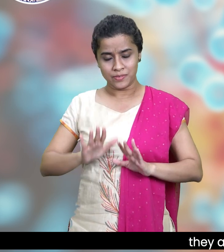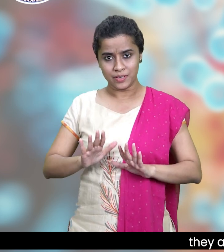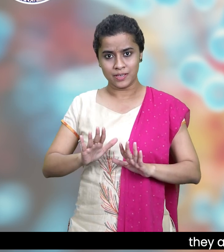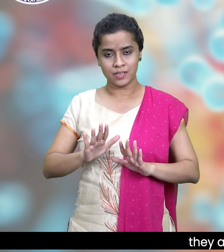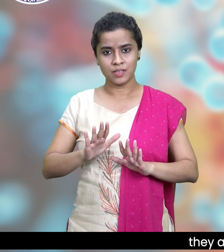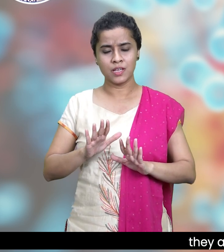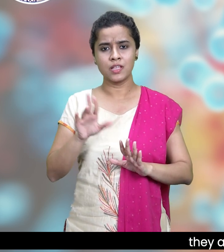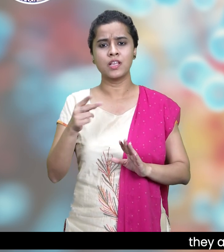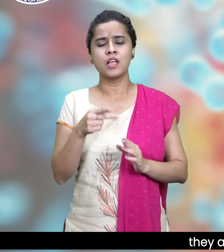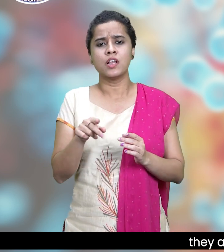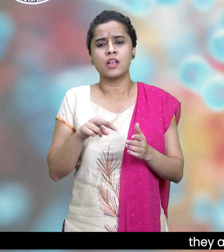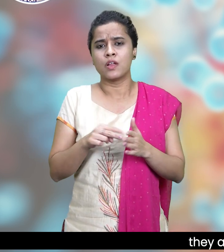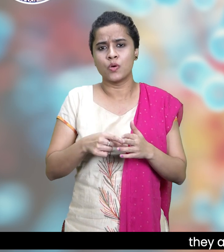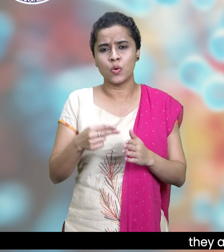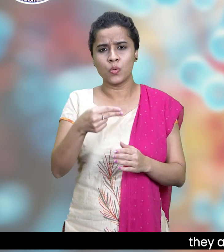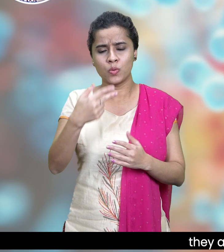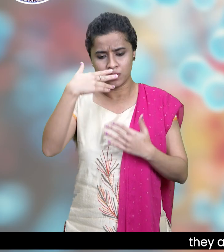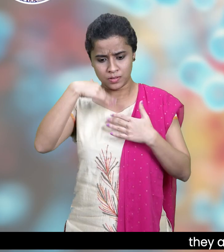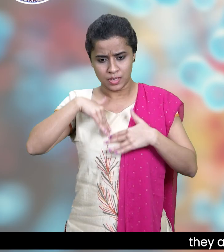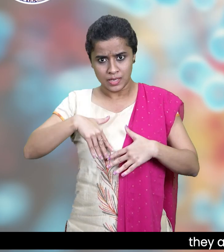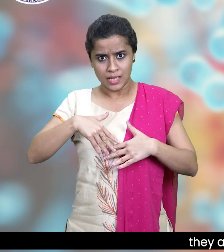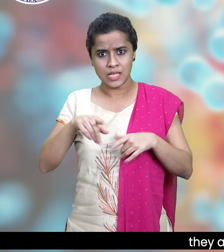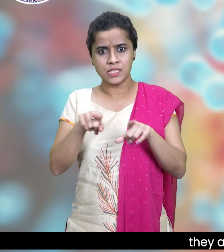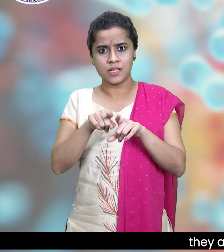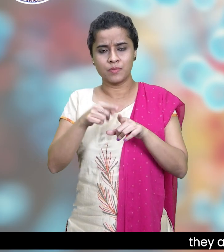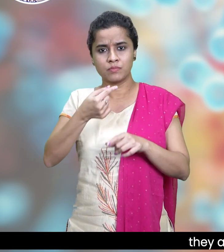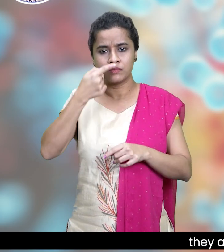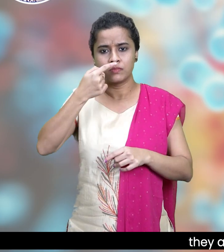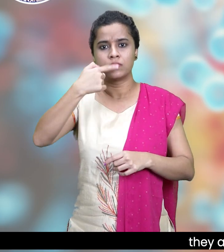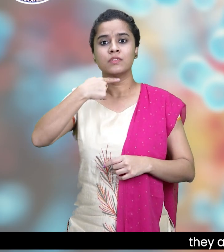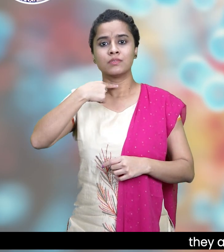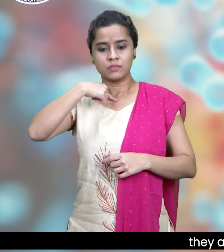they are likely to go to the lungs.